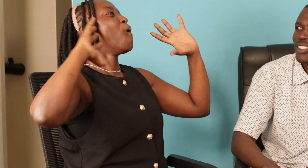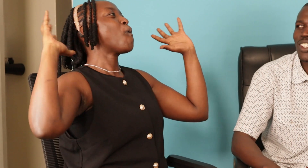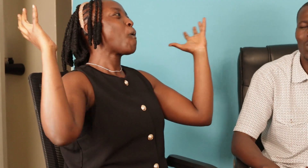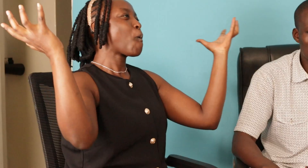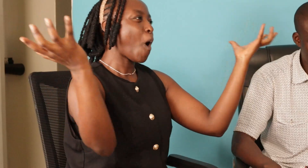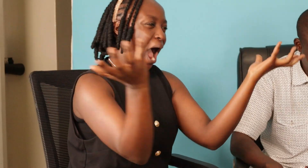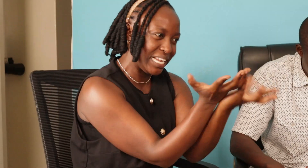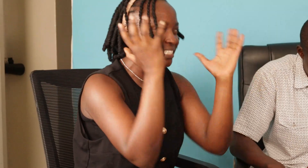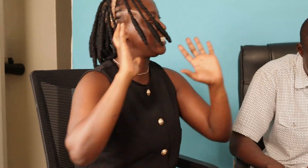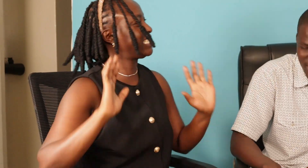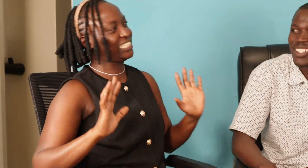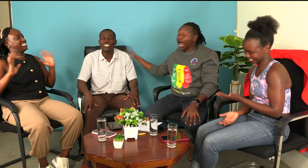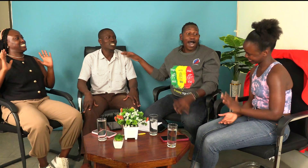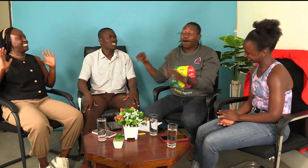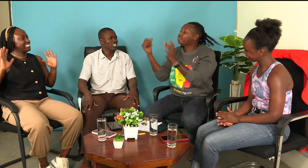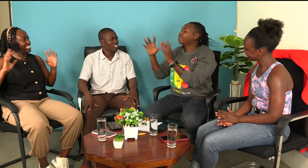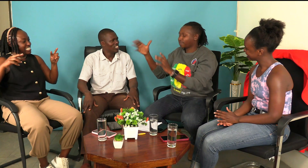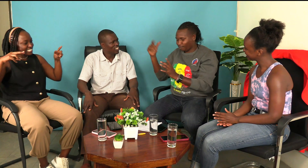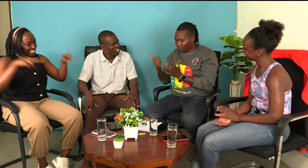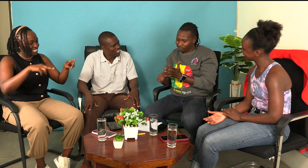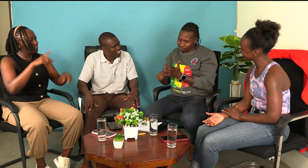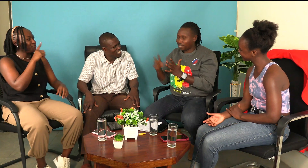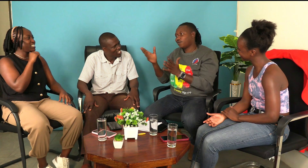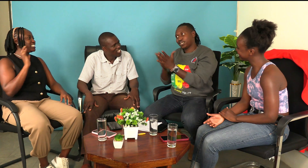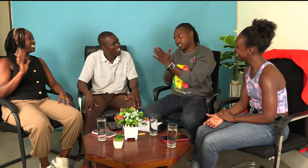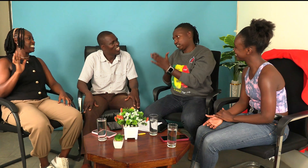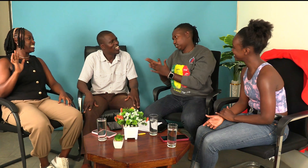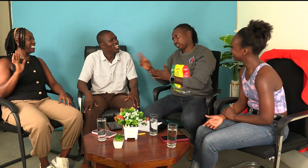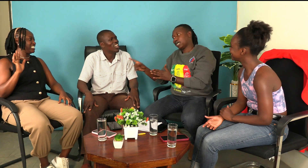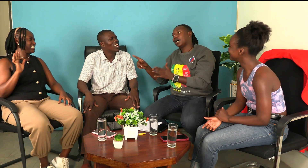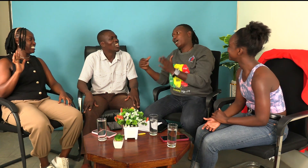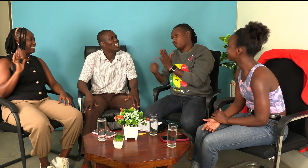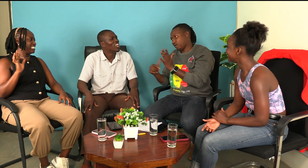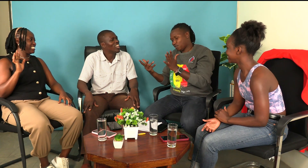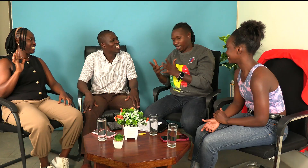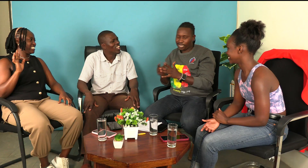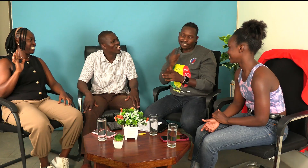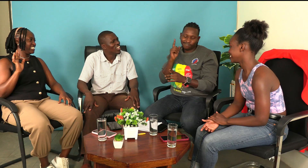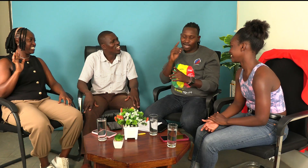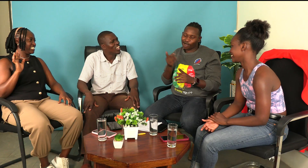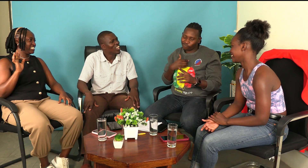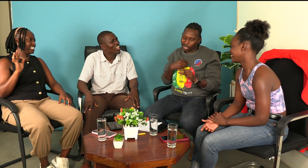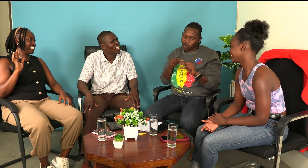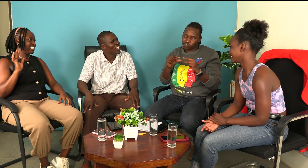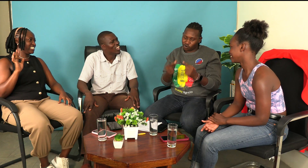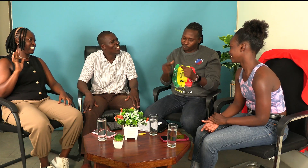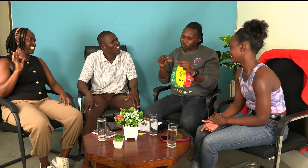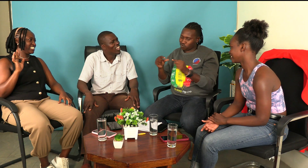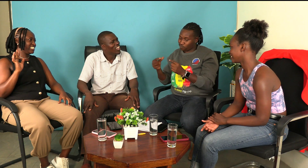community, not only in Kenya but globally, In the world. Globally, has around, seen all my nude around. photo. Let me say, to be honest, to the